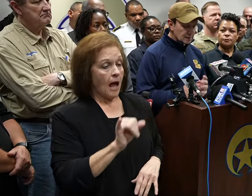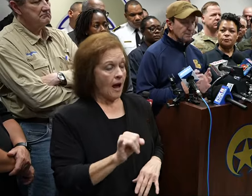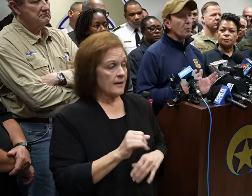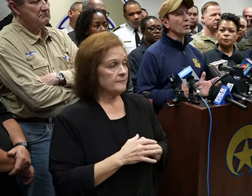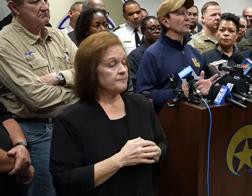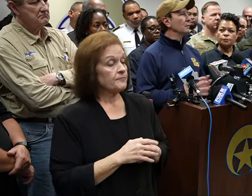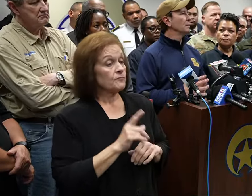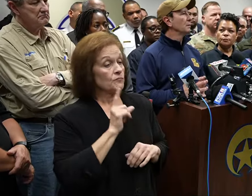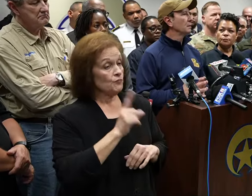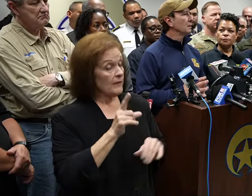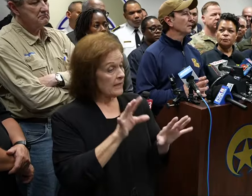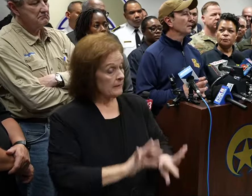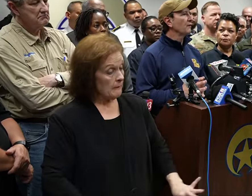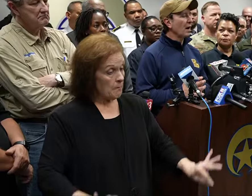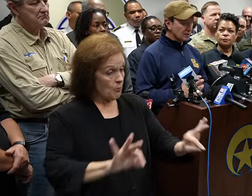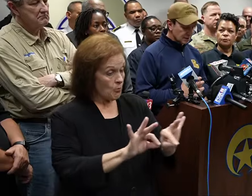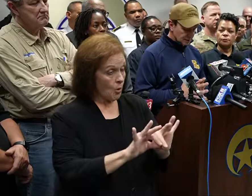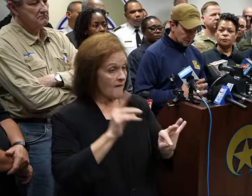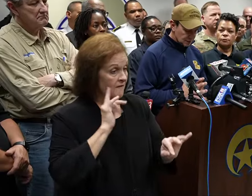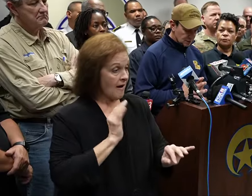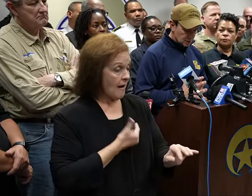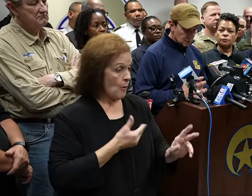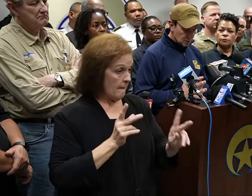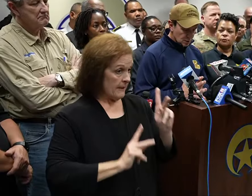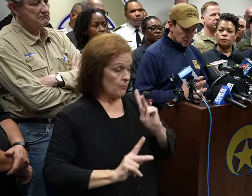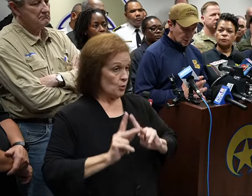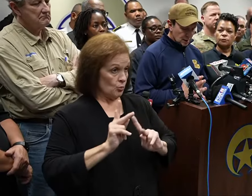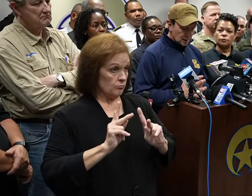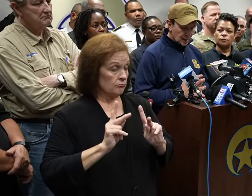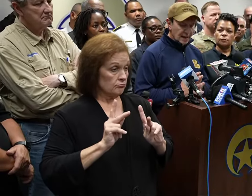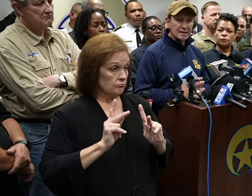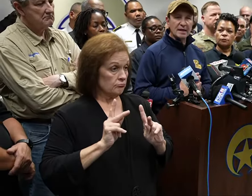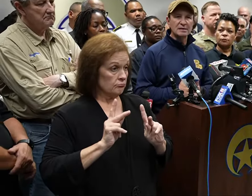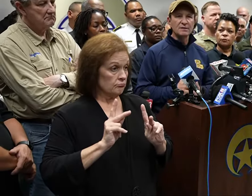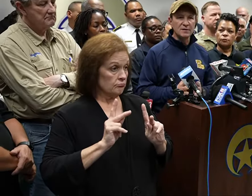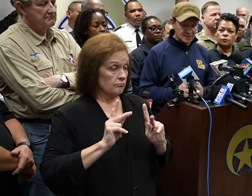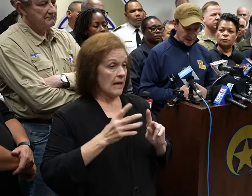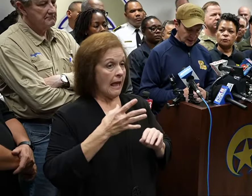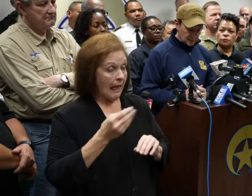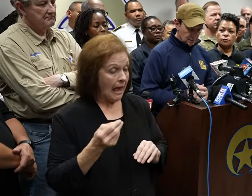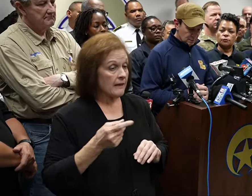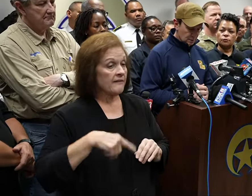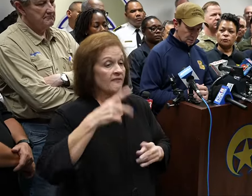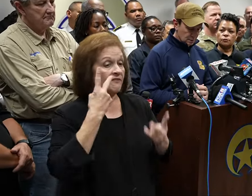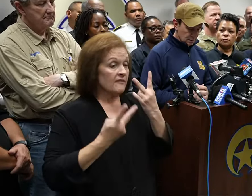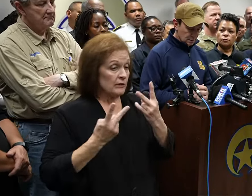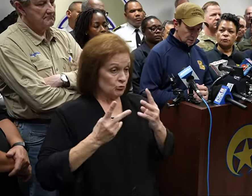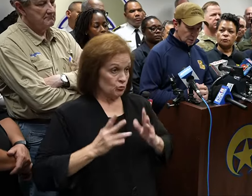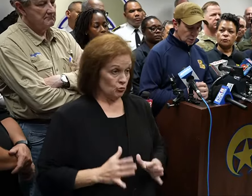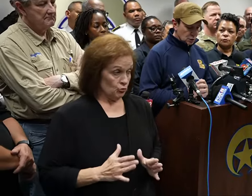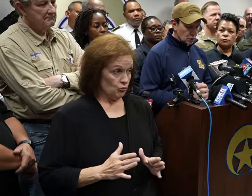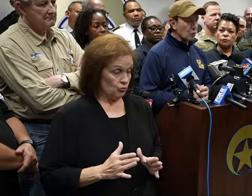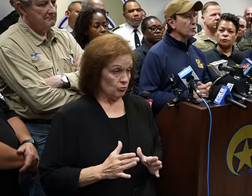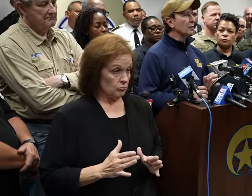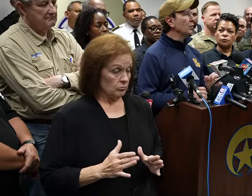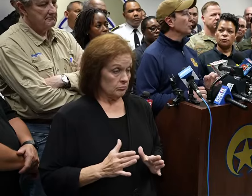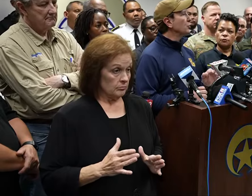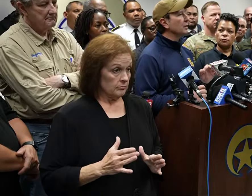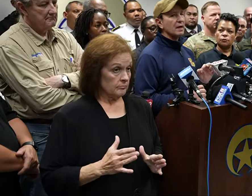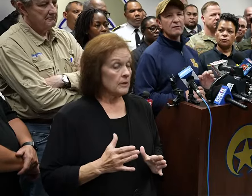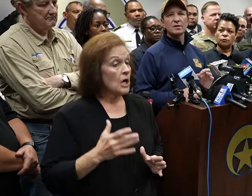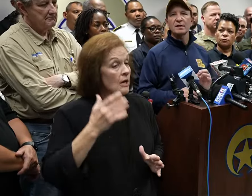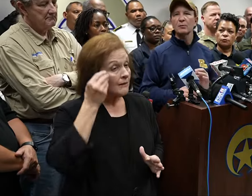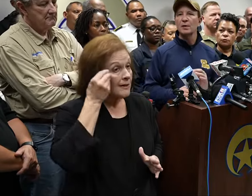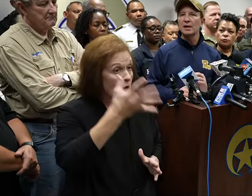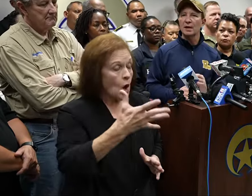It is important for our citizens and guests of this state to know that we are